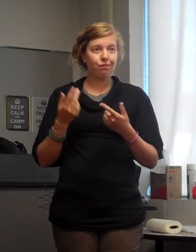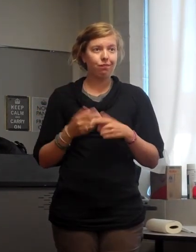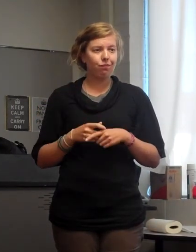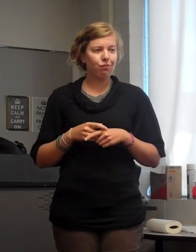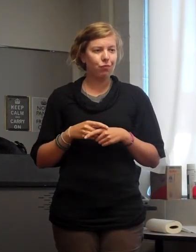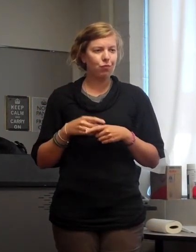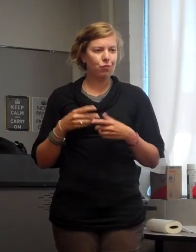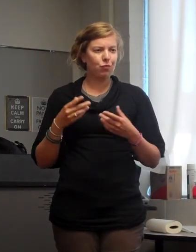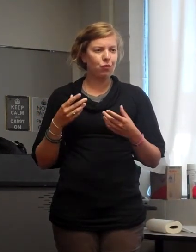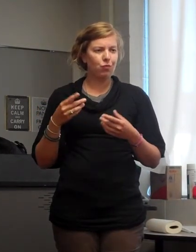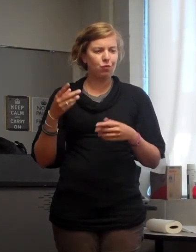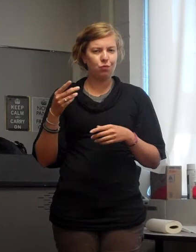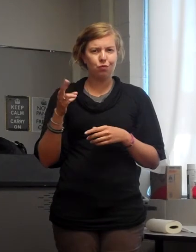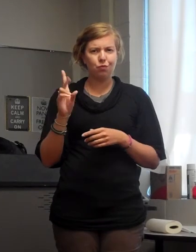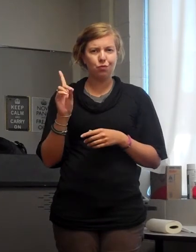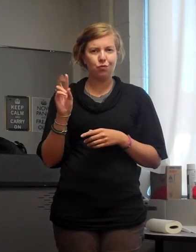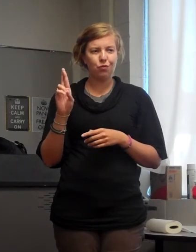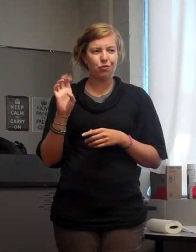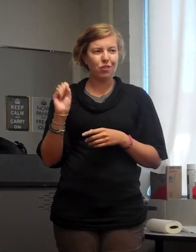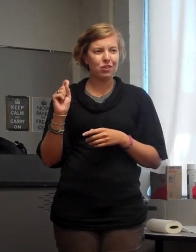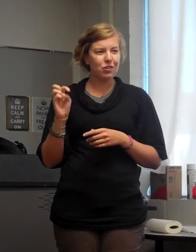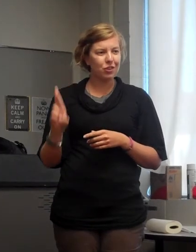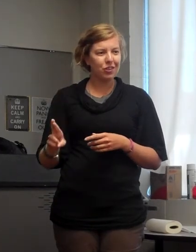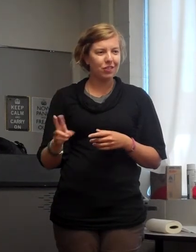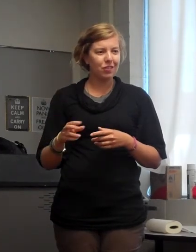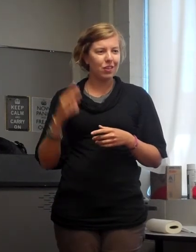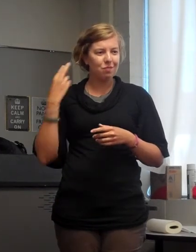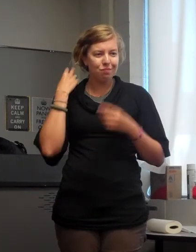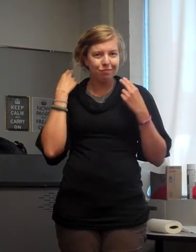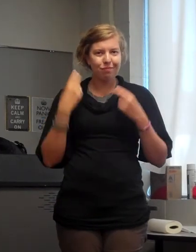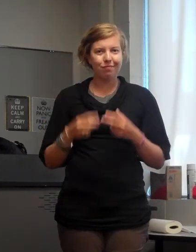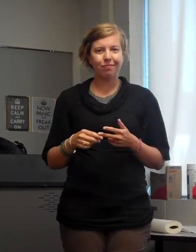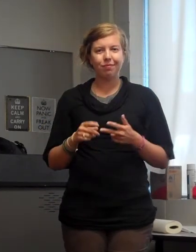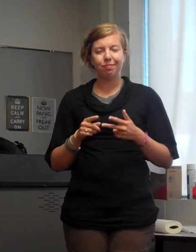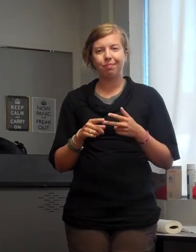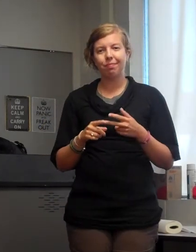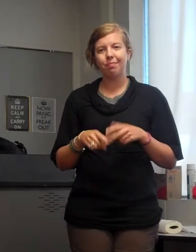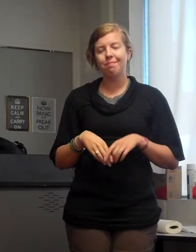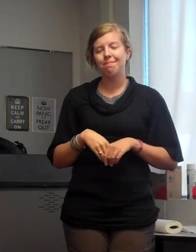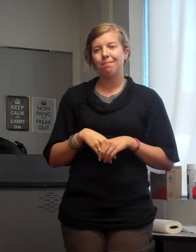but she just gives me a discount because I pay cash.